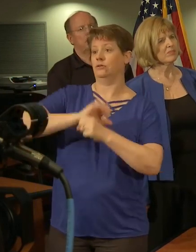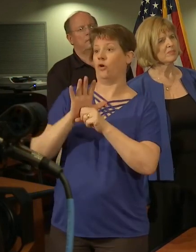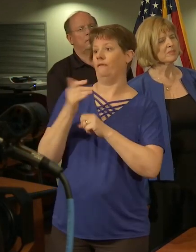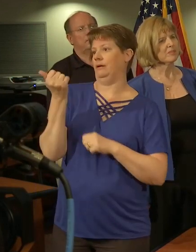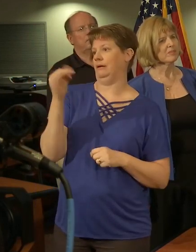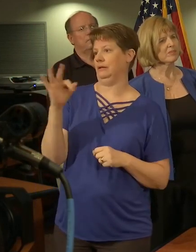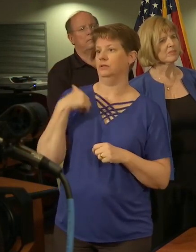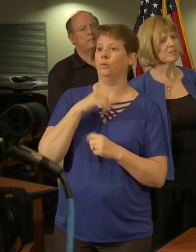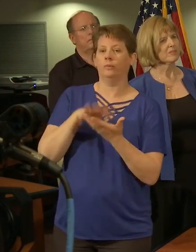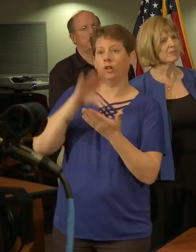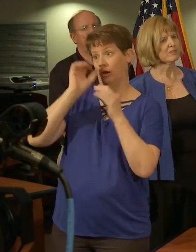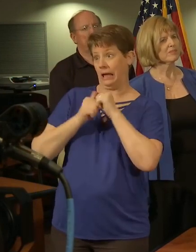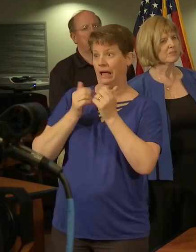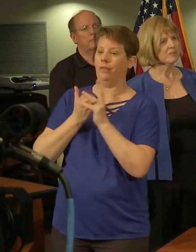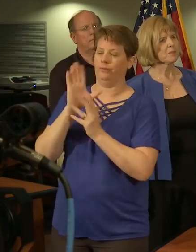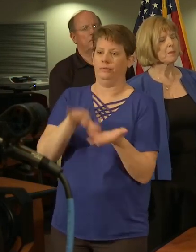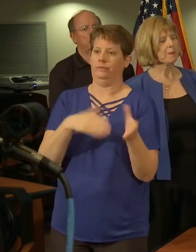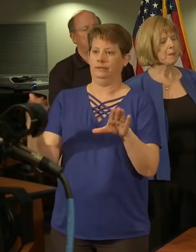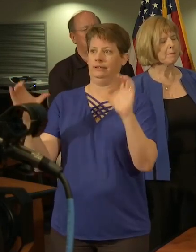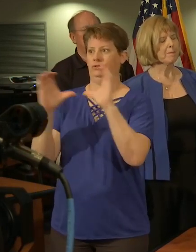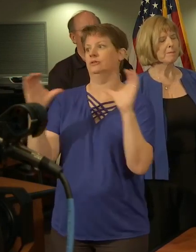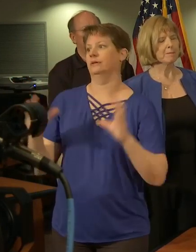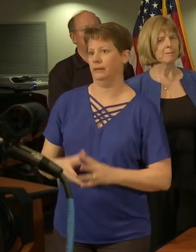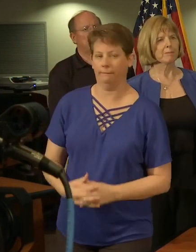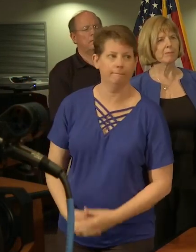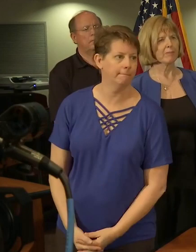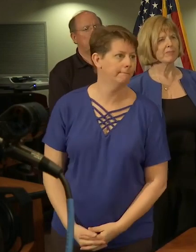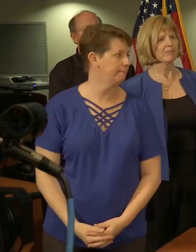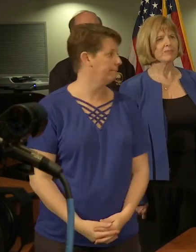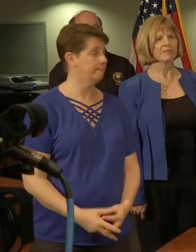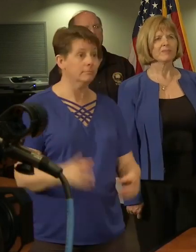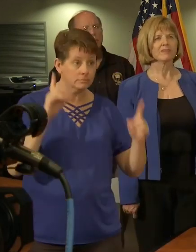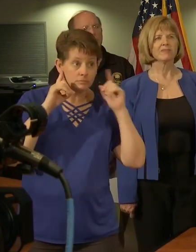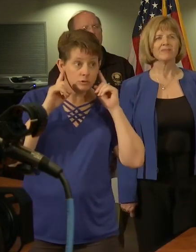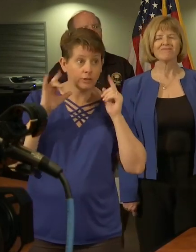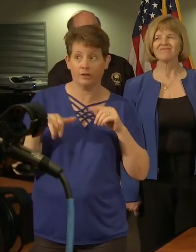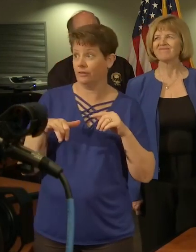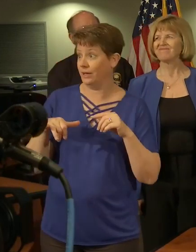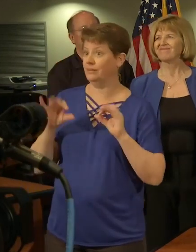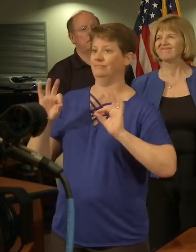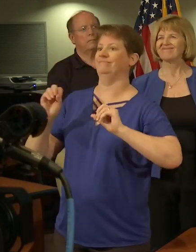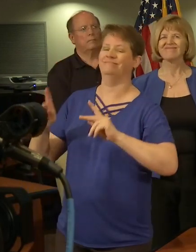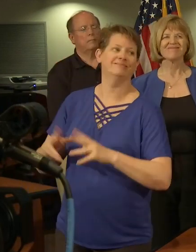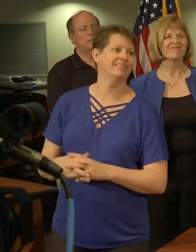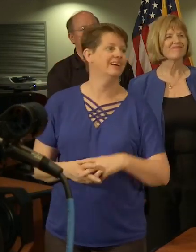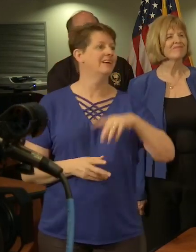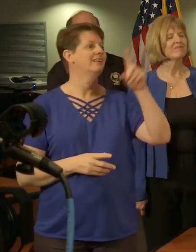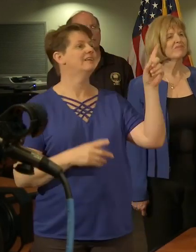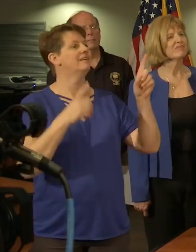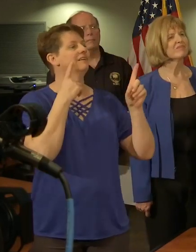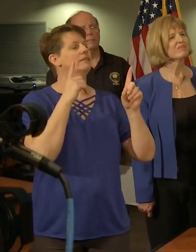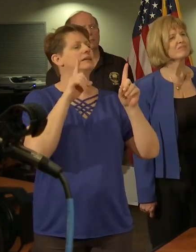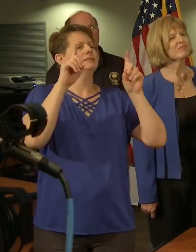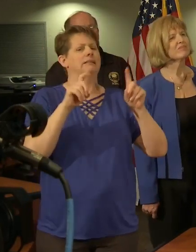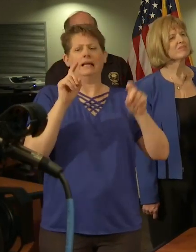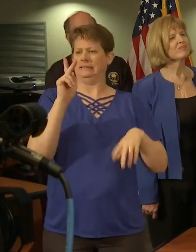we would learn through the death certificates. Did you hear that? Yeah. Okay. As far as the test